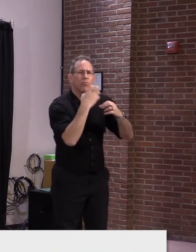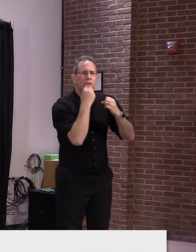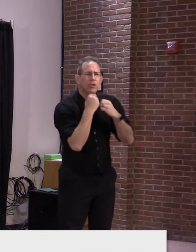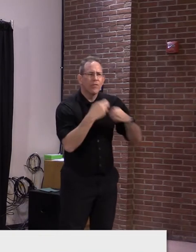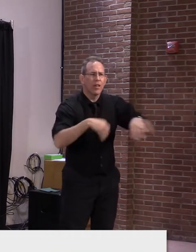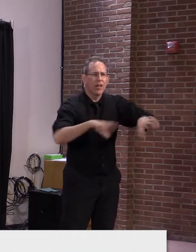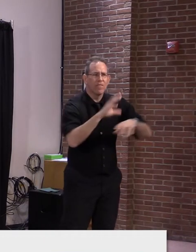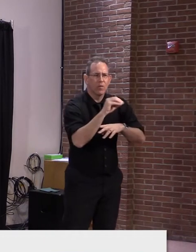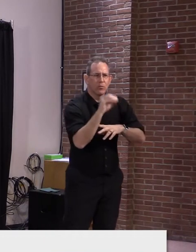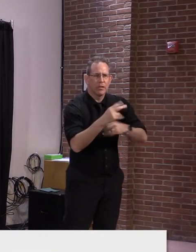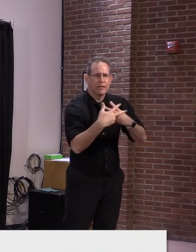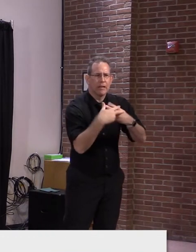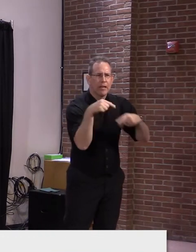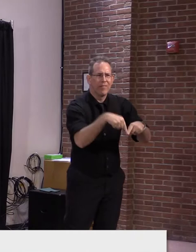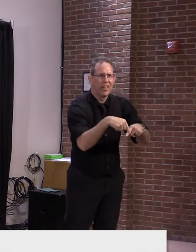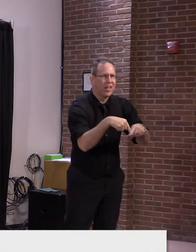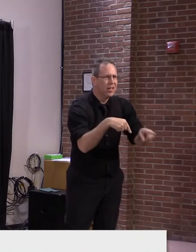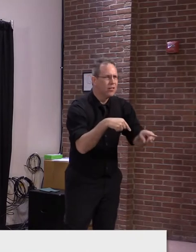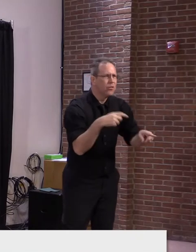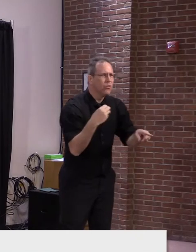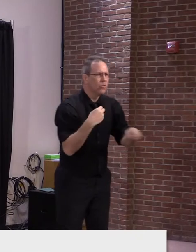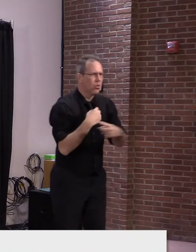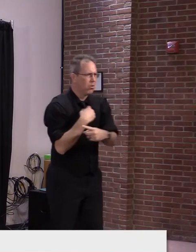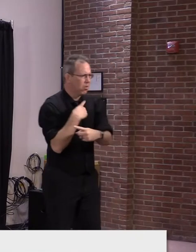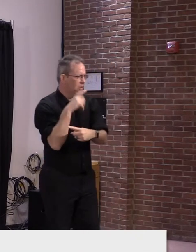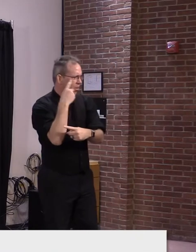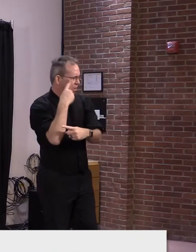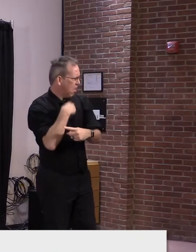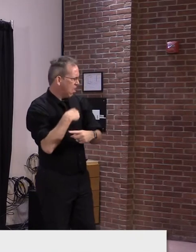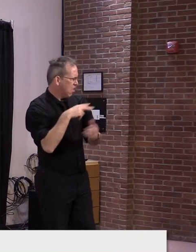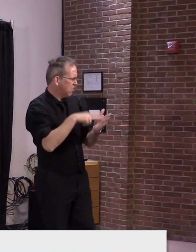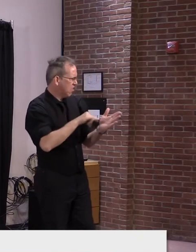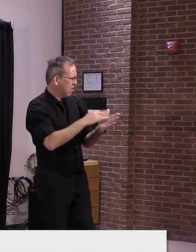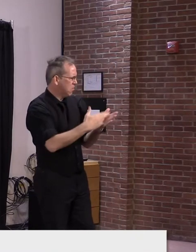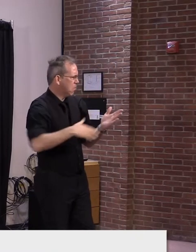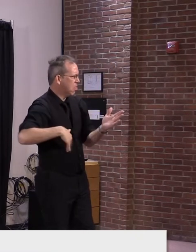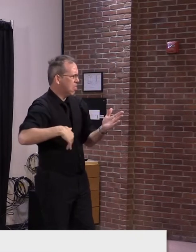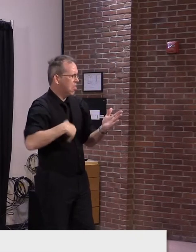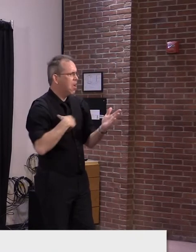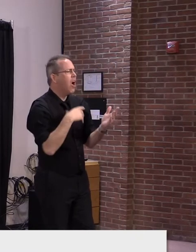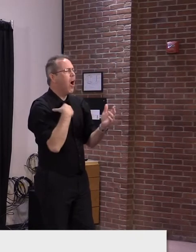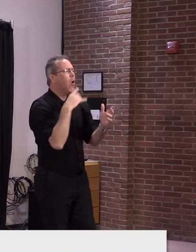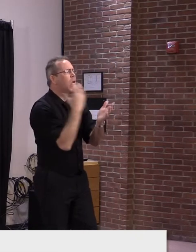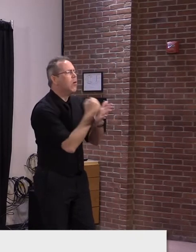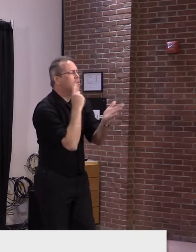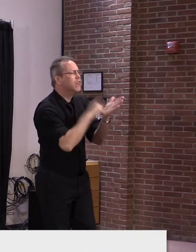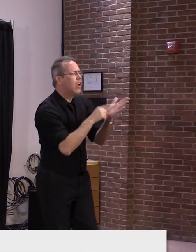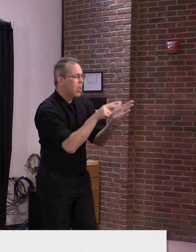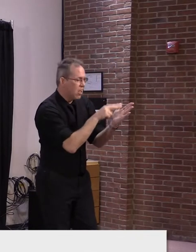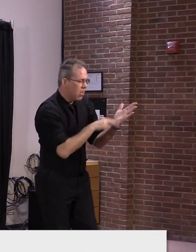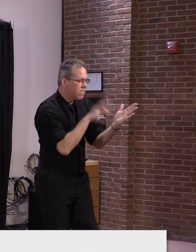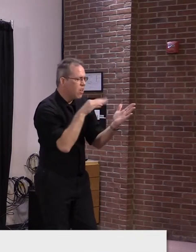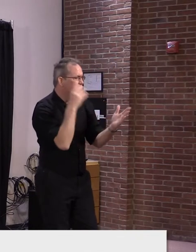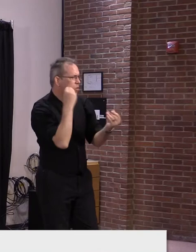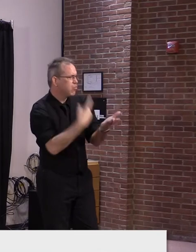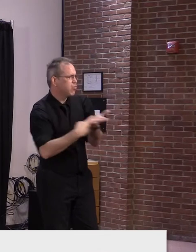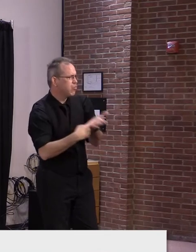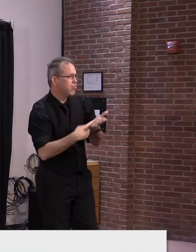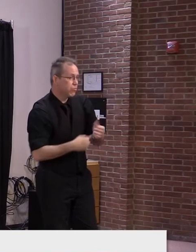developed? I have not seen that yet, but I'll definitely look into it.